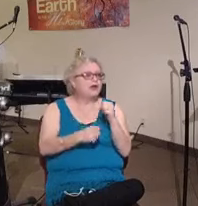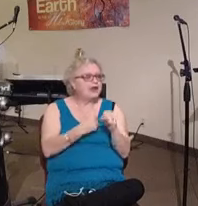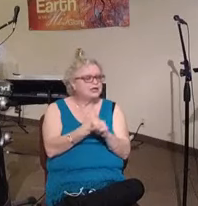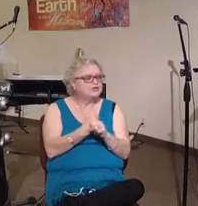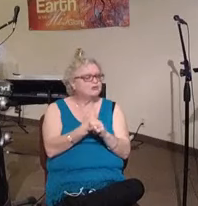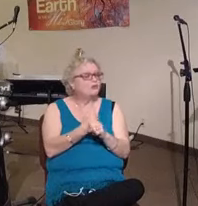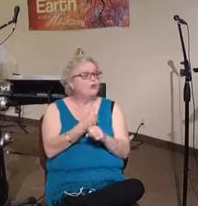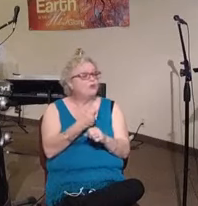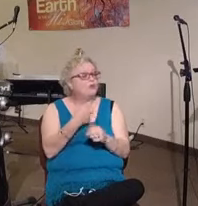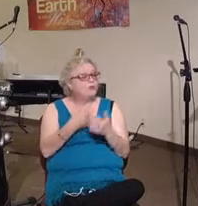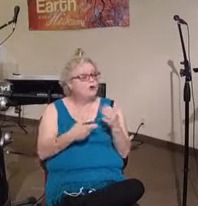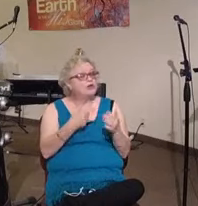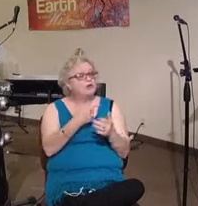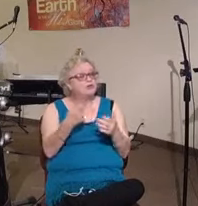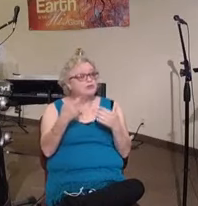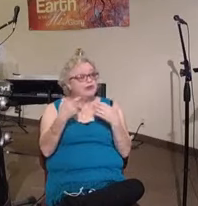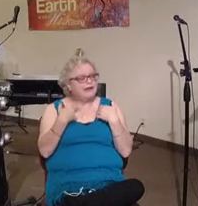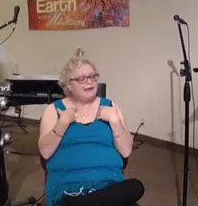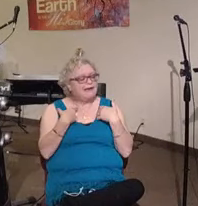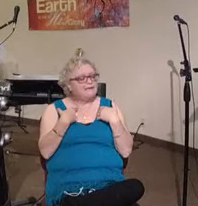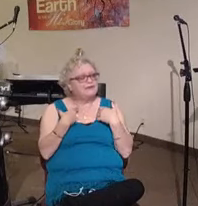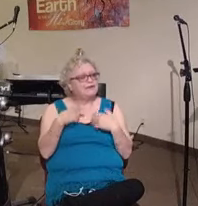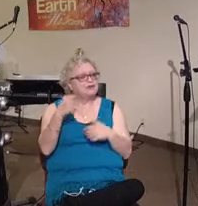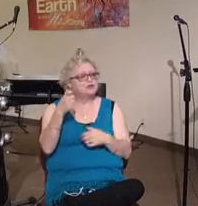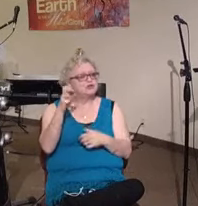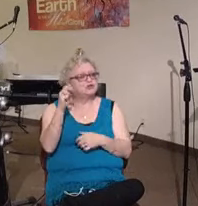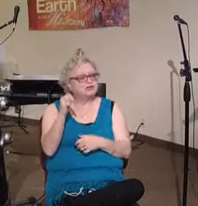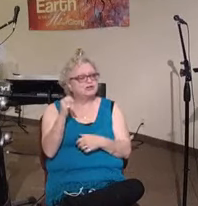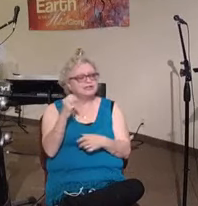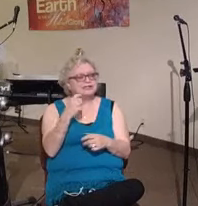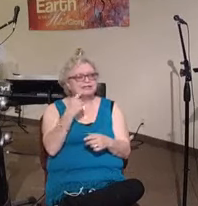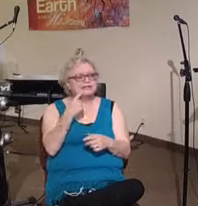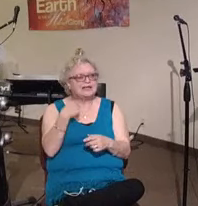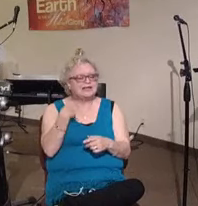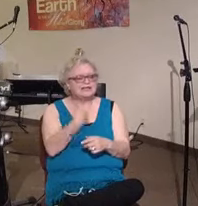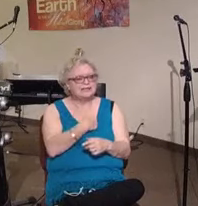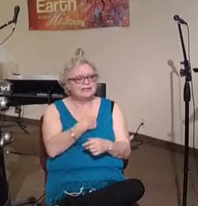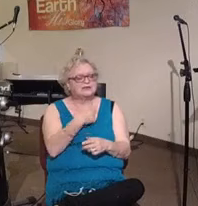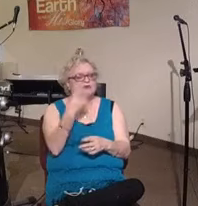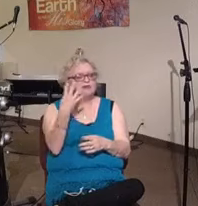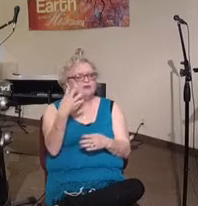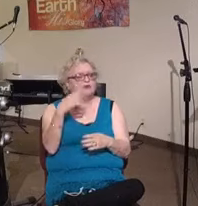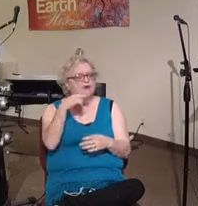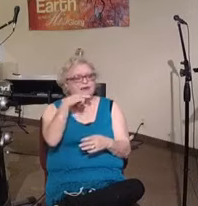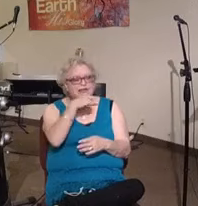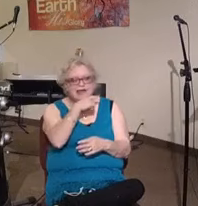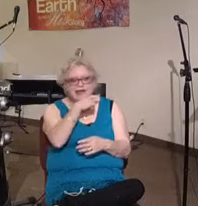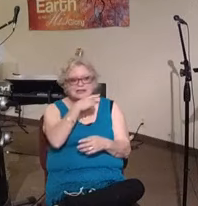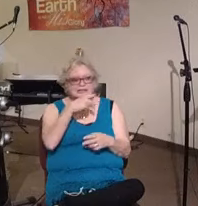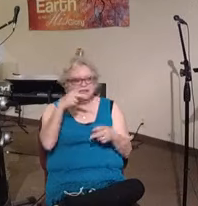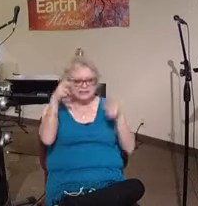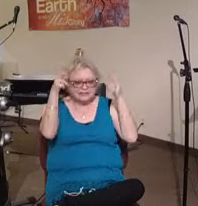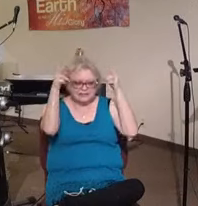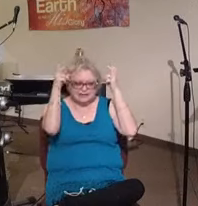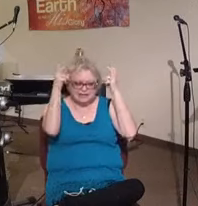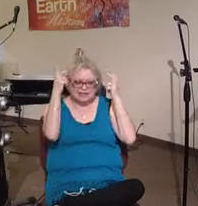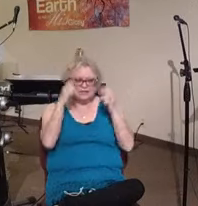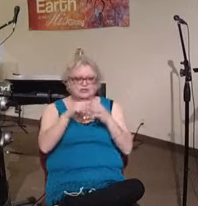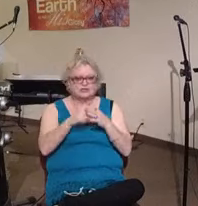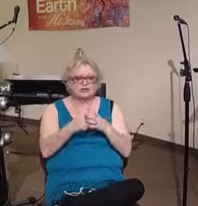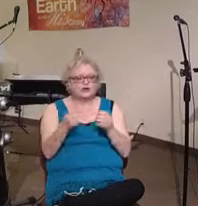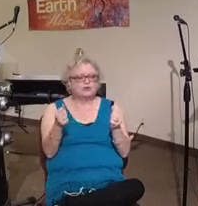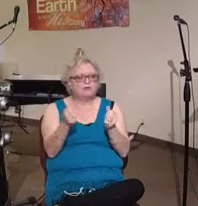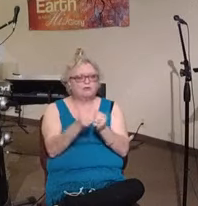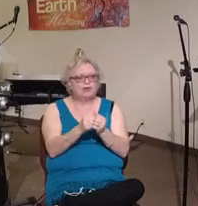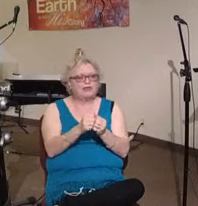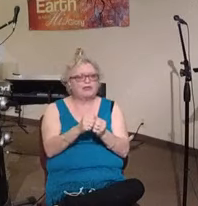do you have? And yet in Genesis, it tells us four lies that Satan started with in the book of